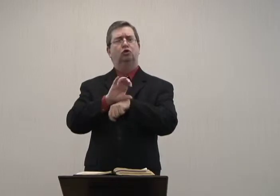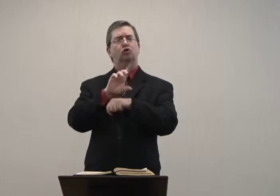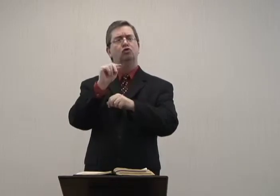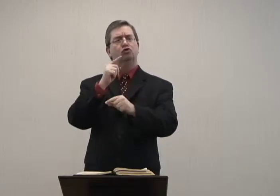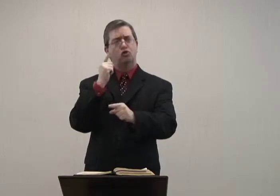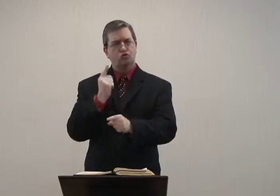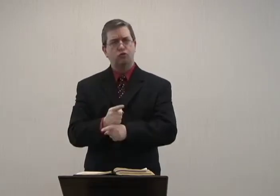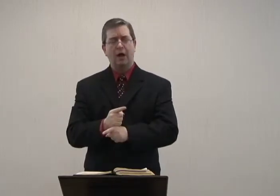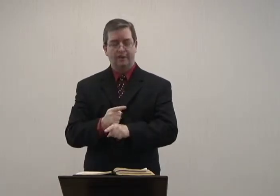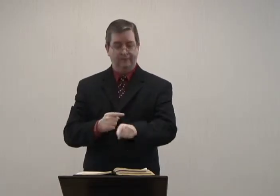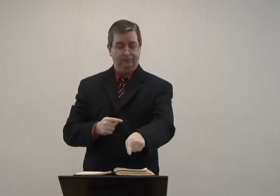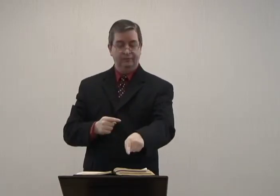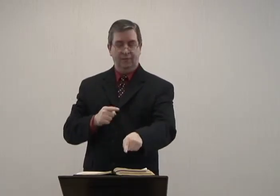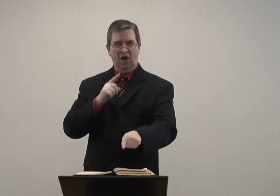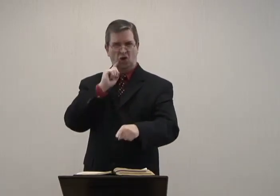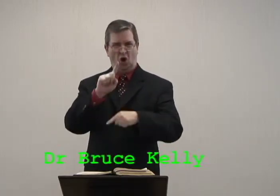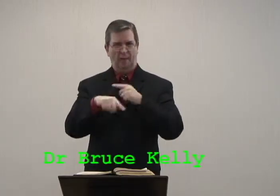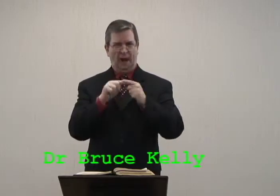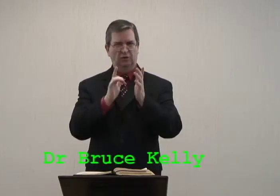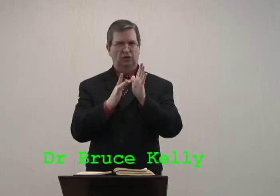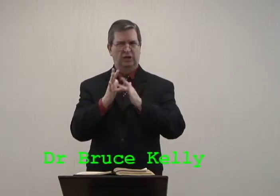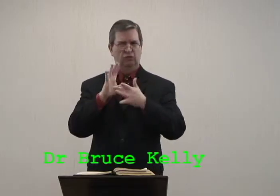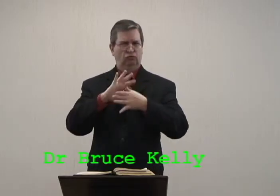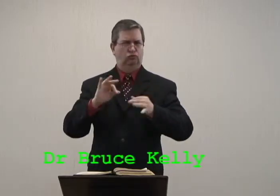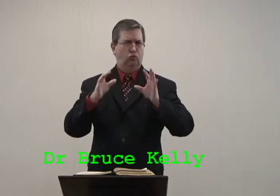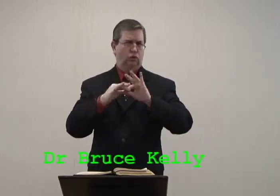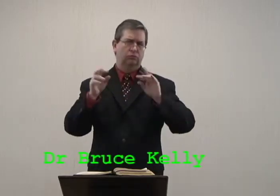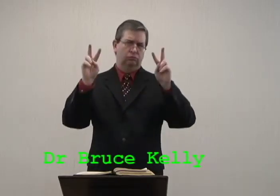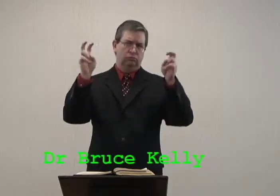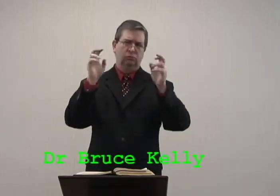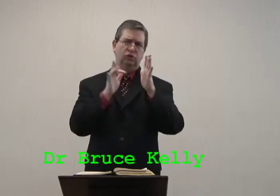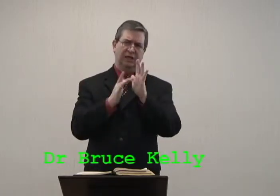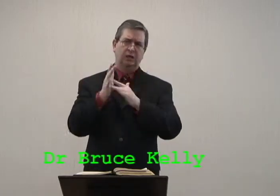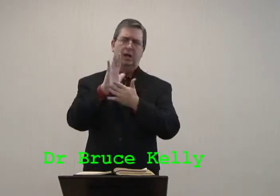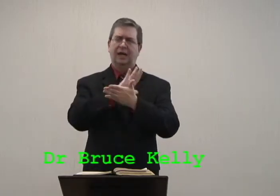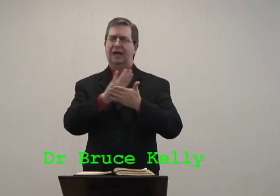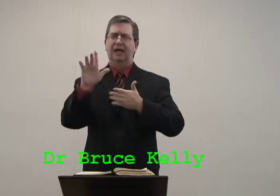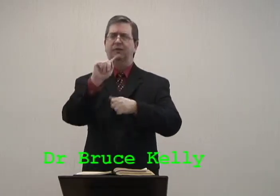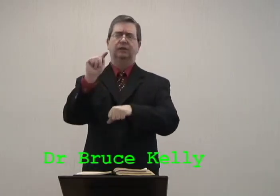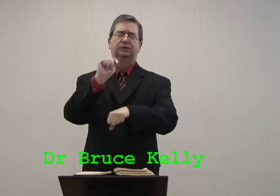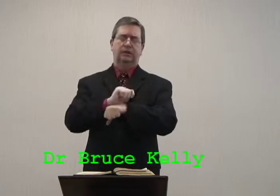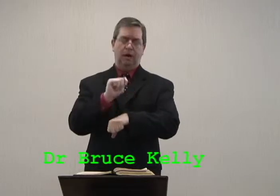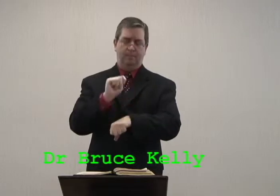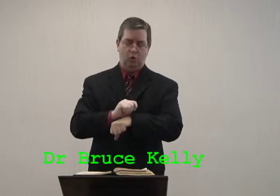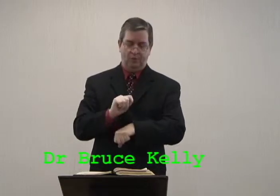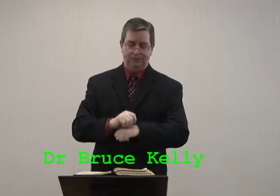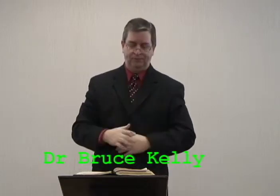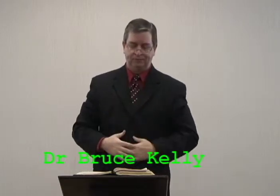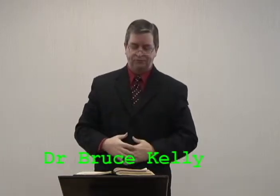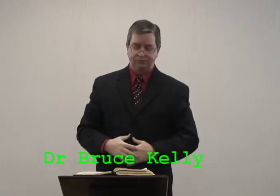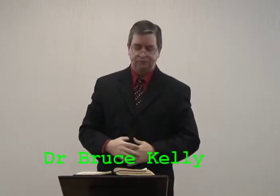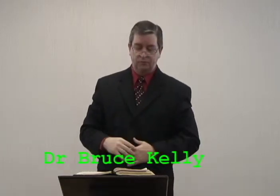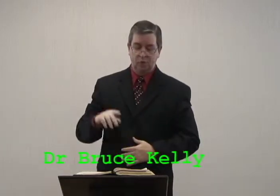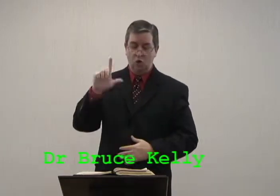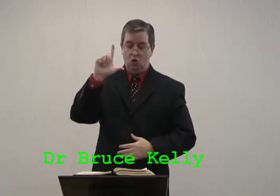It's important to clean the church and do right. It's all about Jesus' story, cleaning the temple.